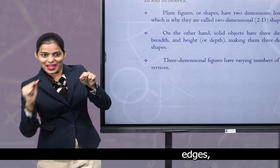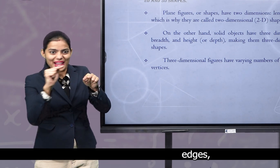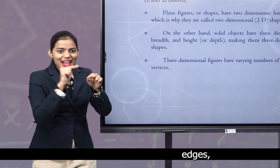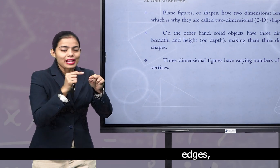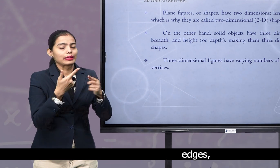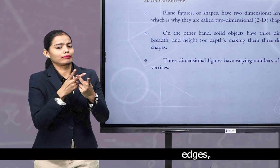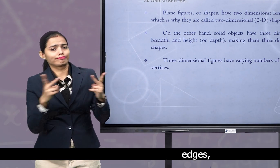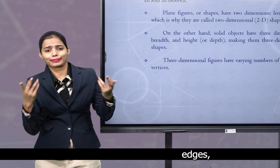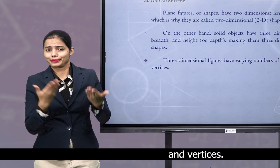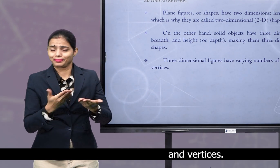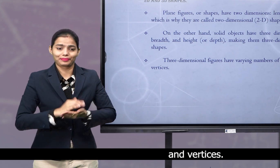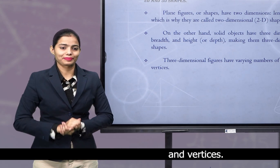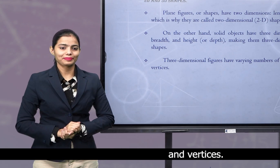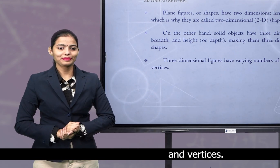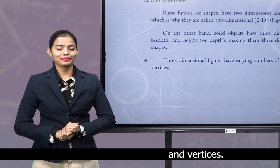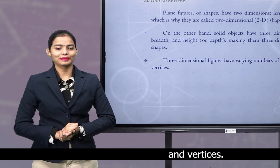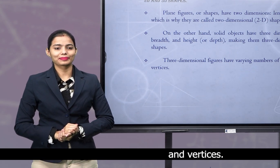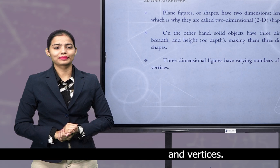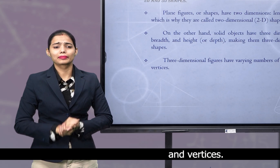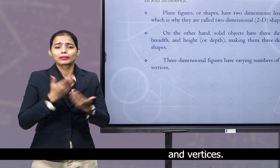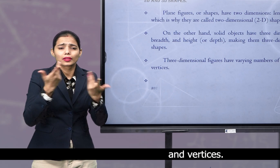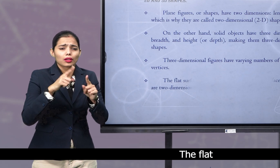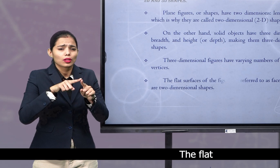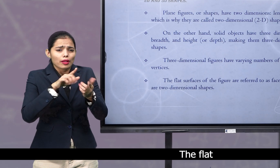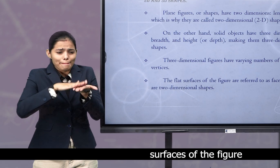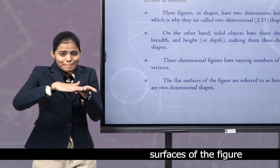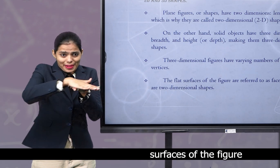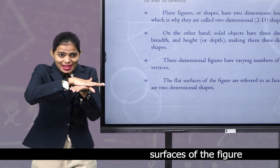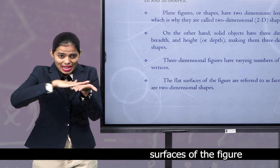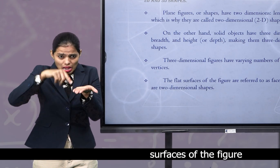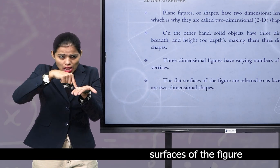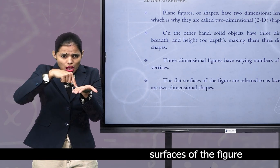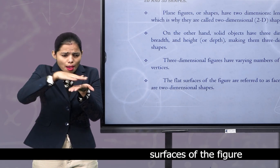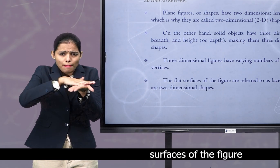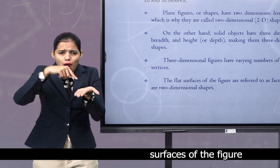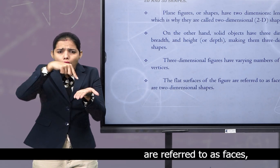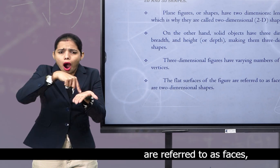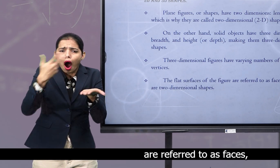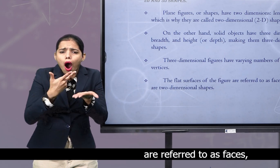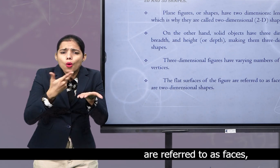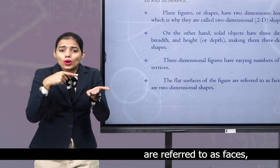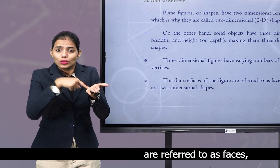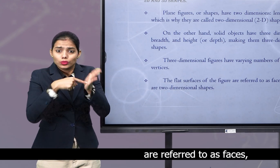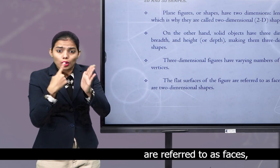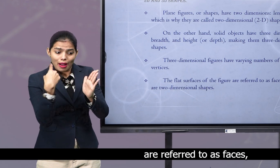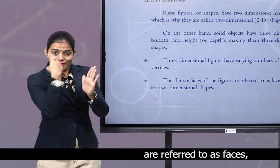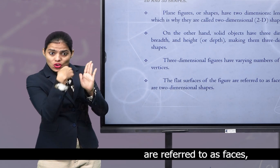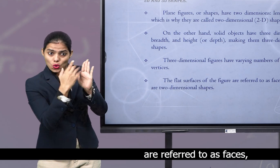edges, and vertices. The flat surfaces of the figure are referred to as